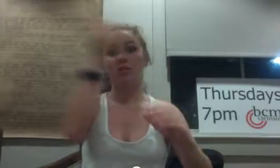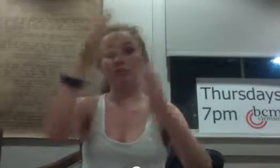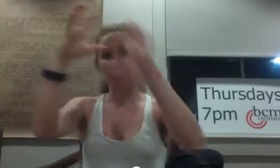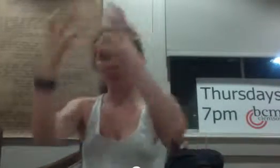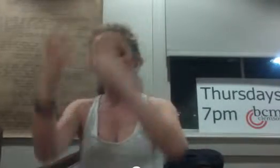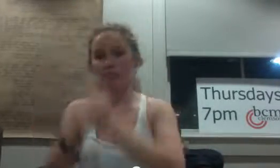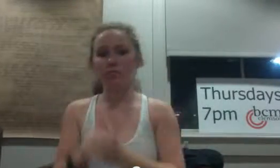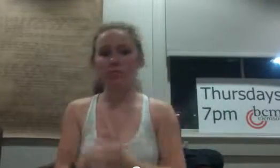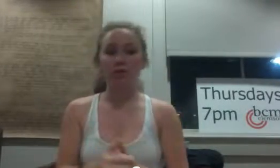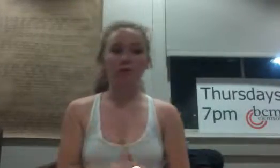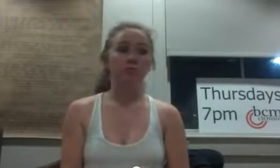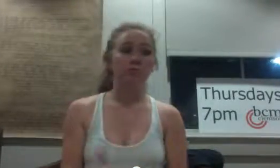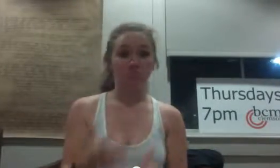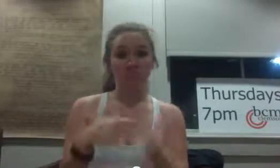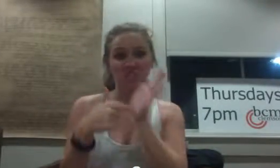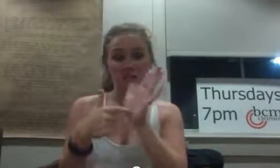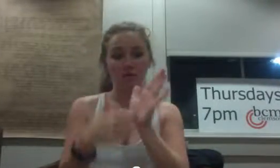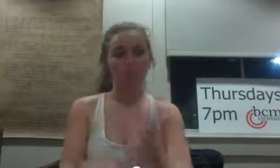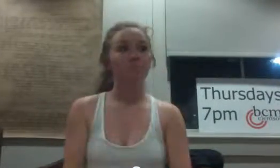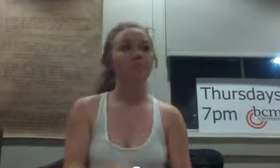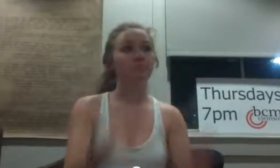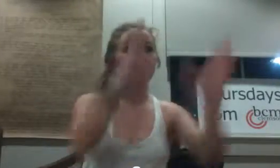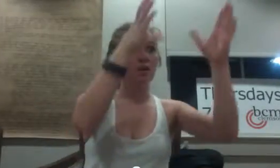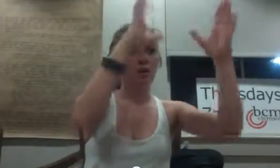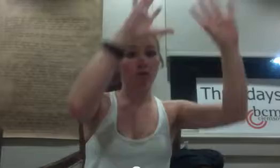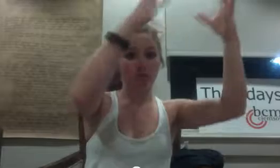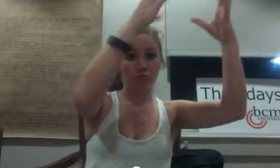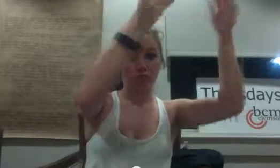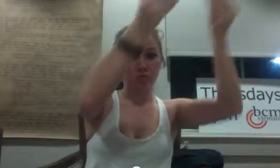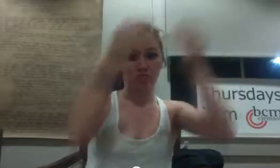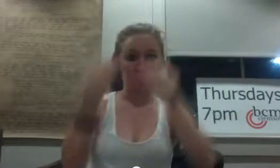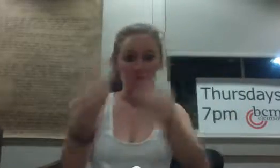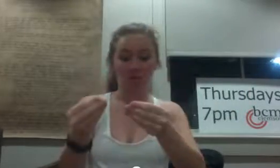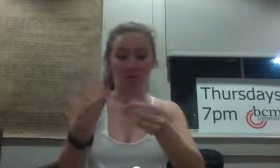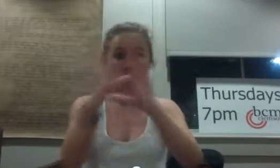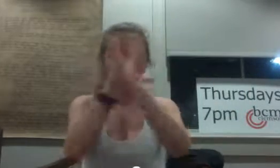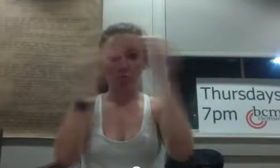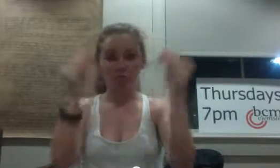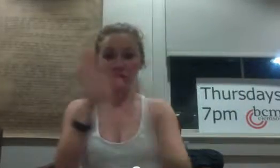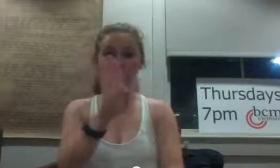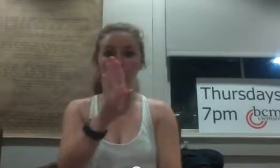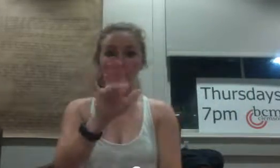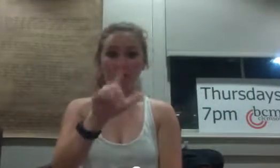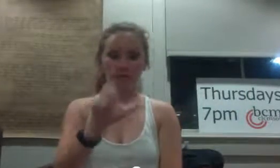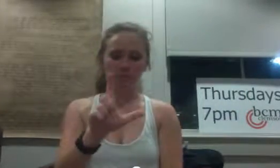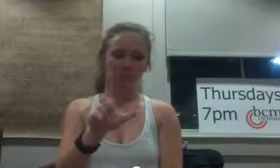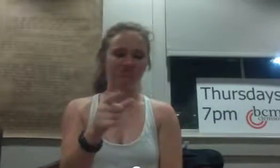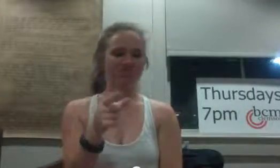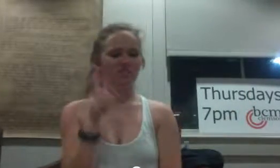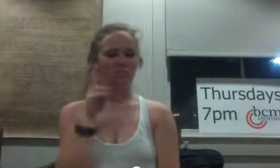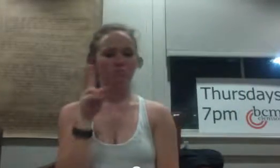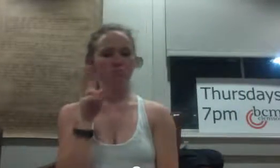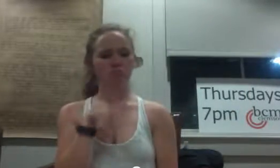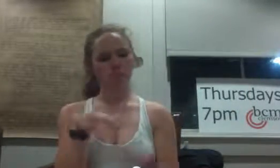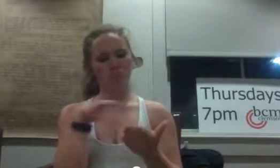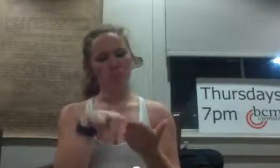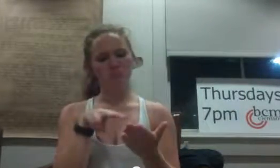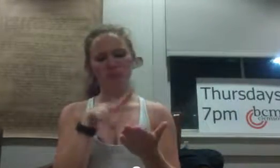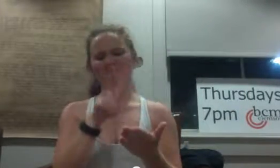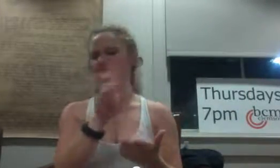Each branch has a limit to their power. An example of this is so legislative can give